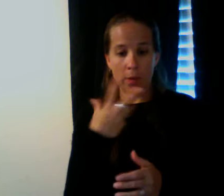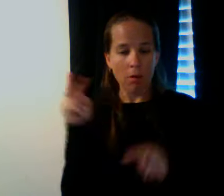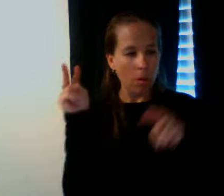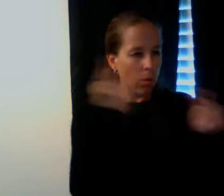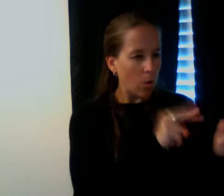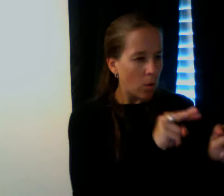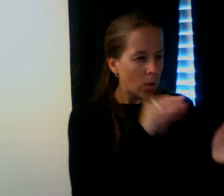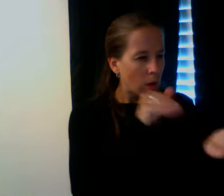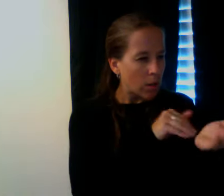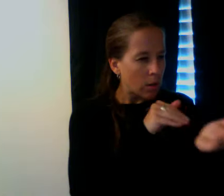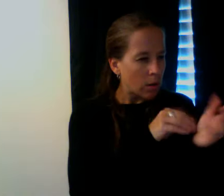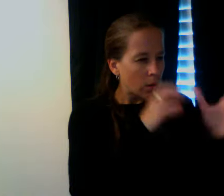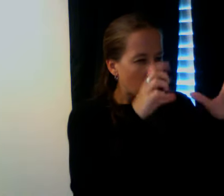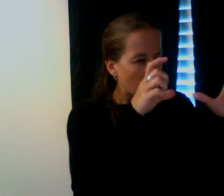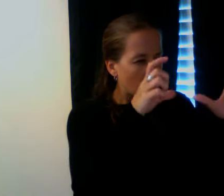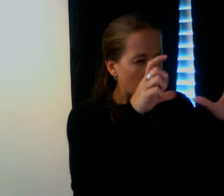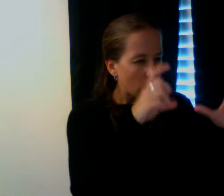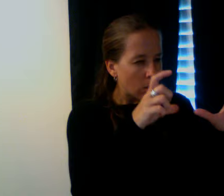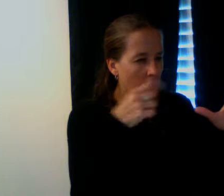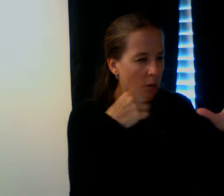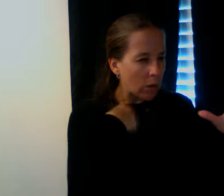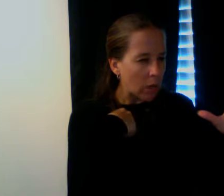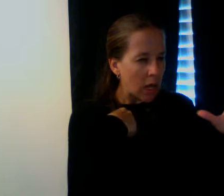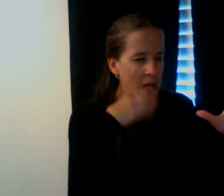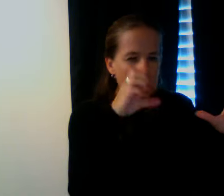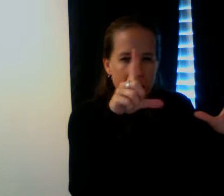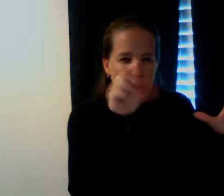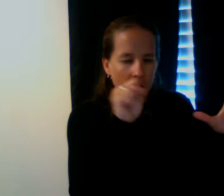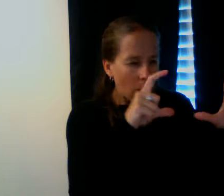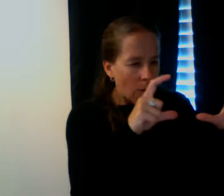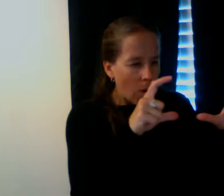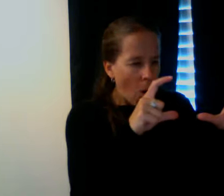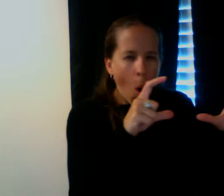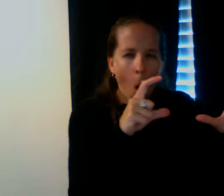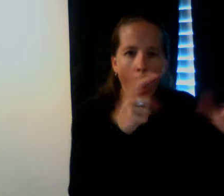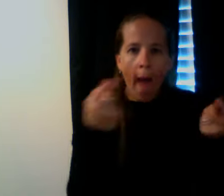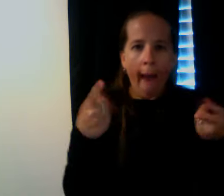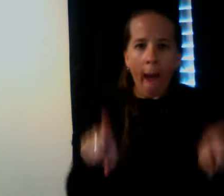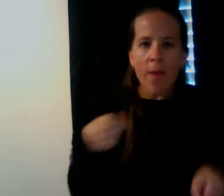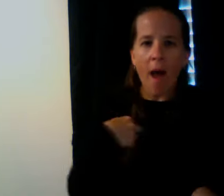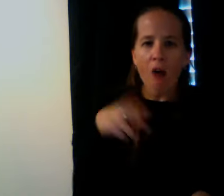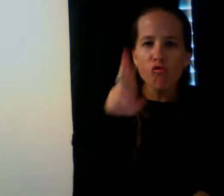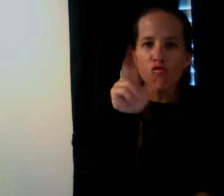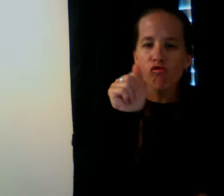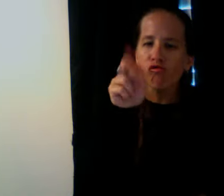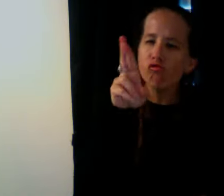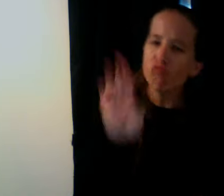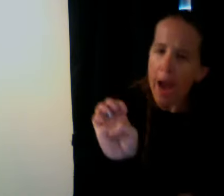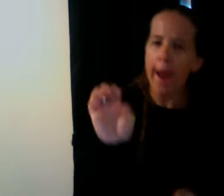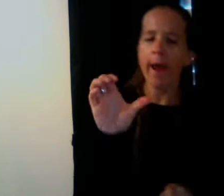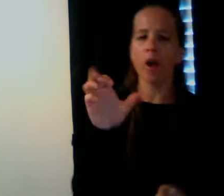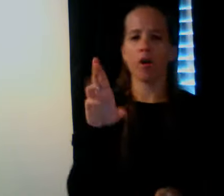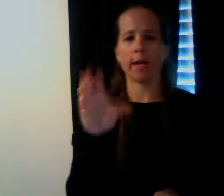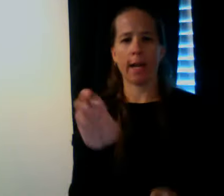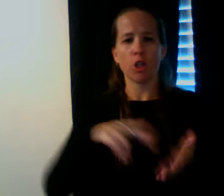rare form of pancreatic cancer that is curable with surgery. I had the surgery, and thankfully, I'm fine now.